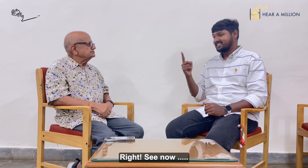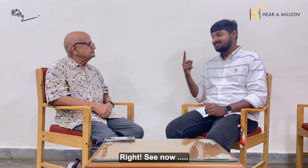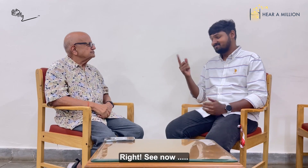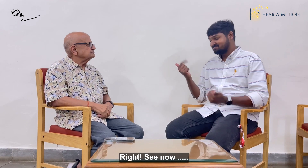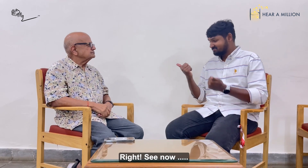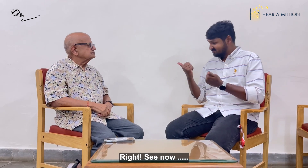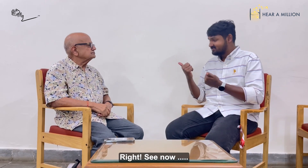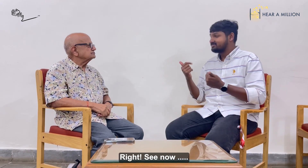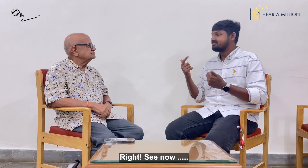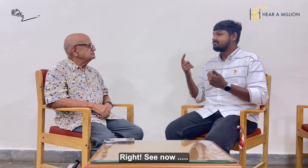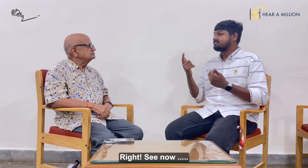help, right?